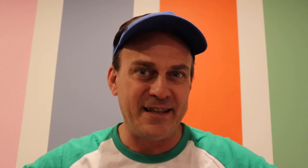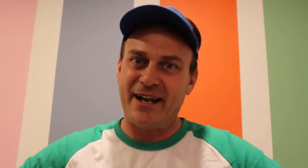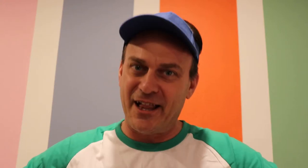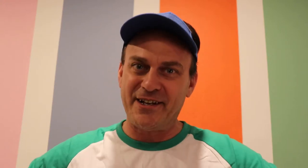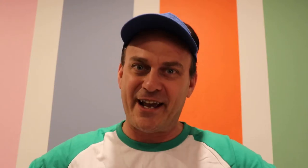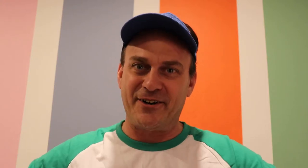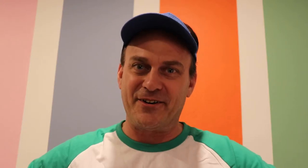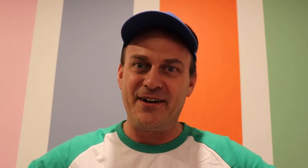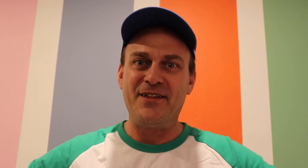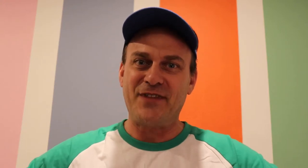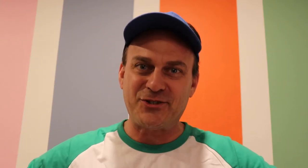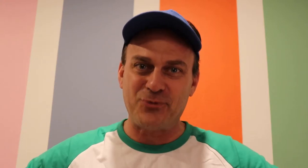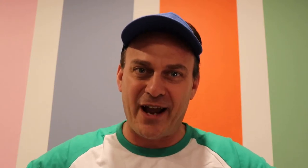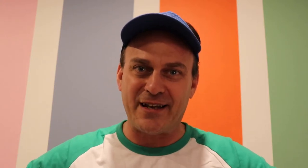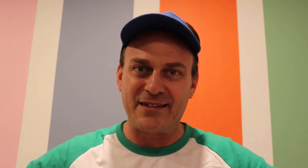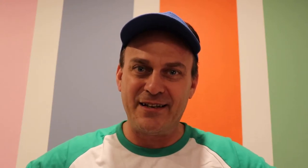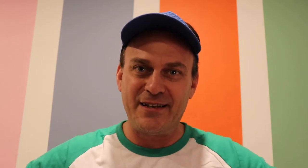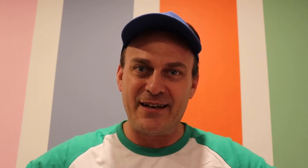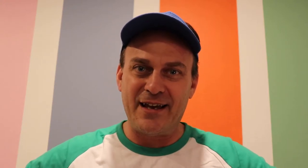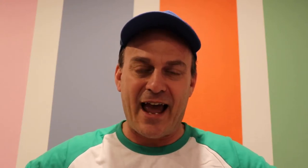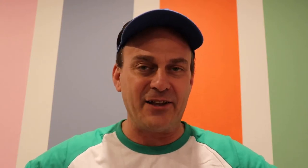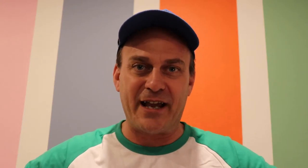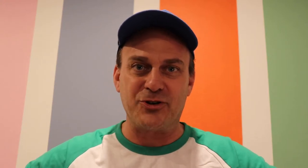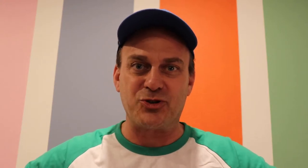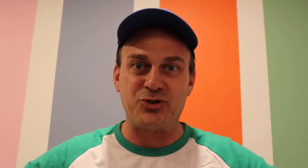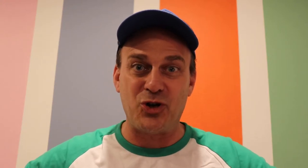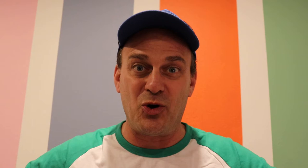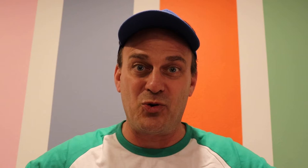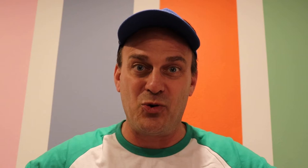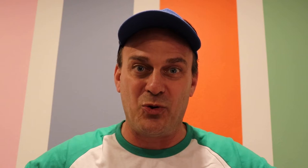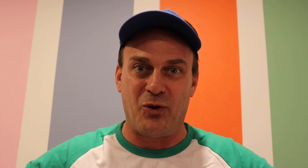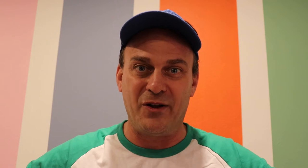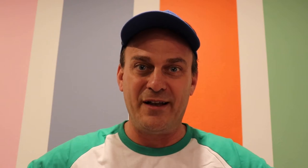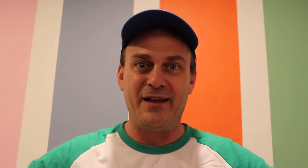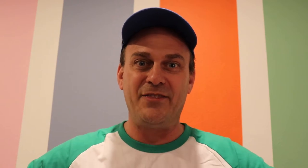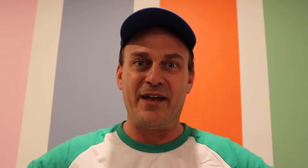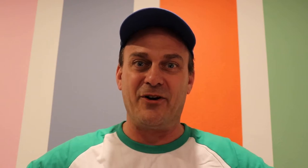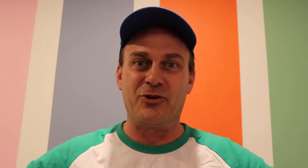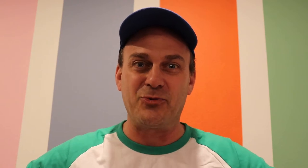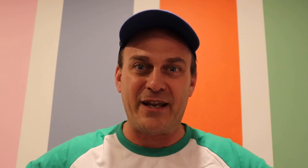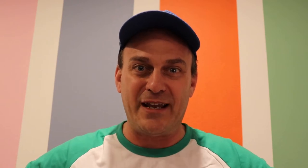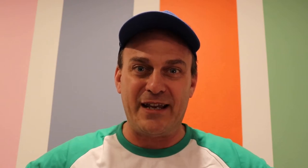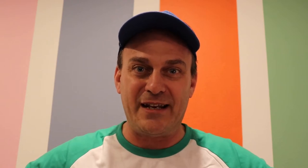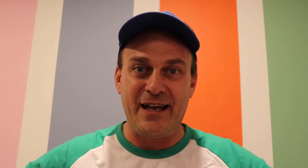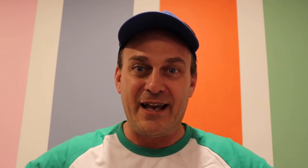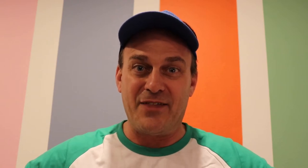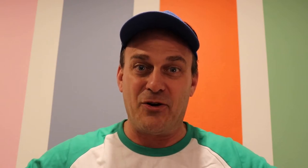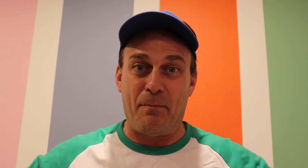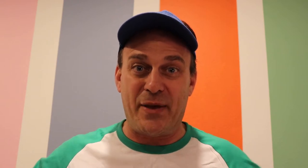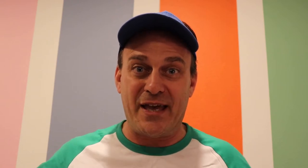An alligator! That's right! Alligators are so cool! They are green, and they're